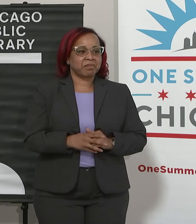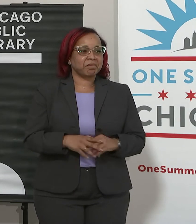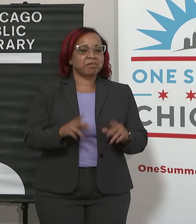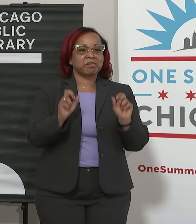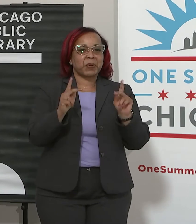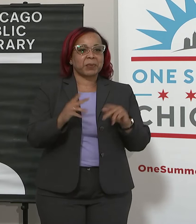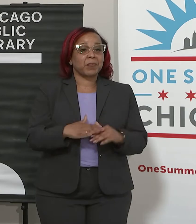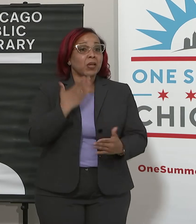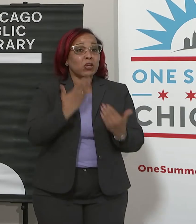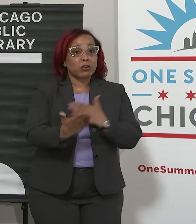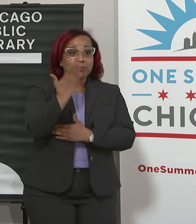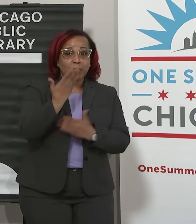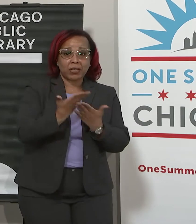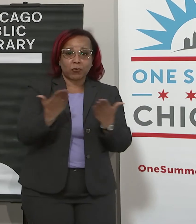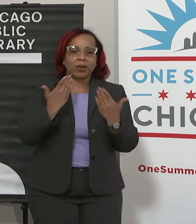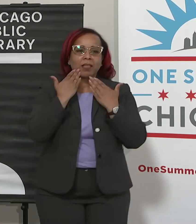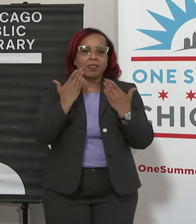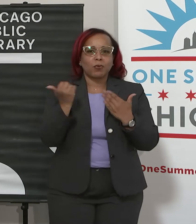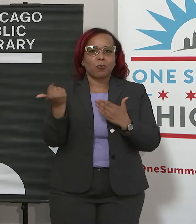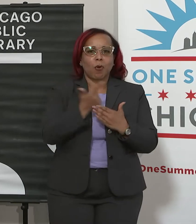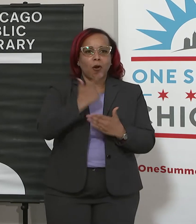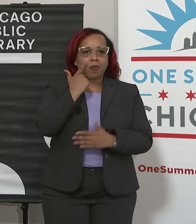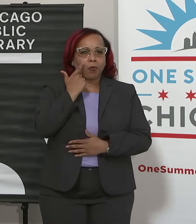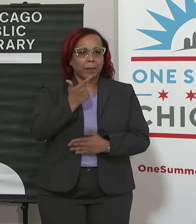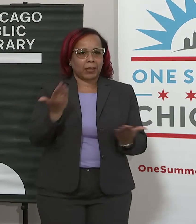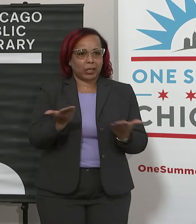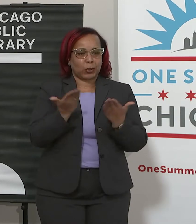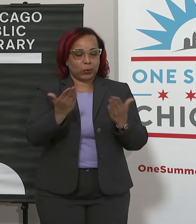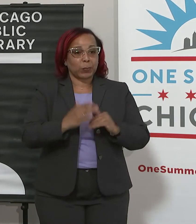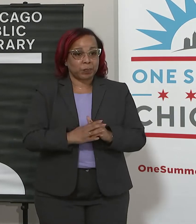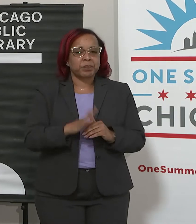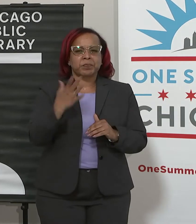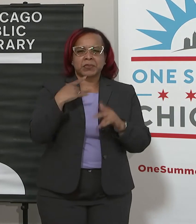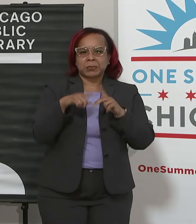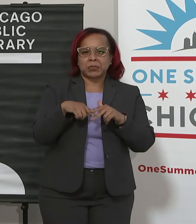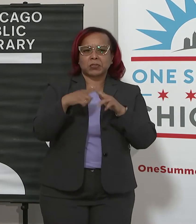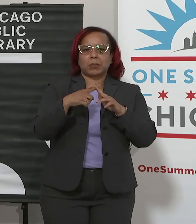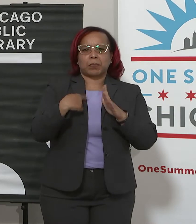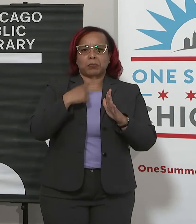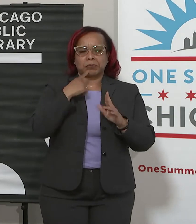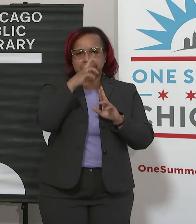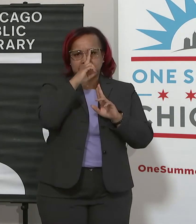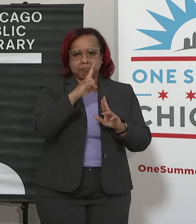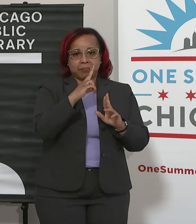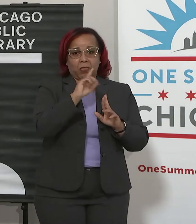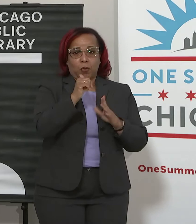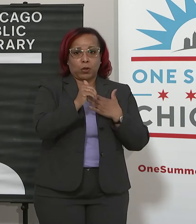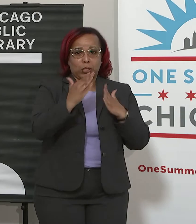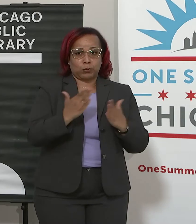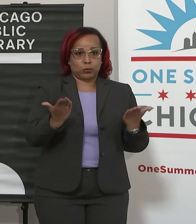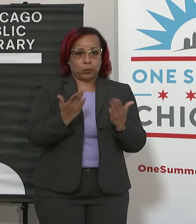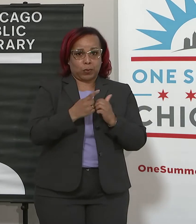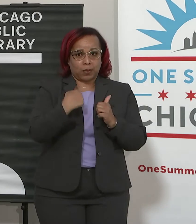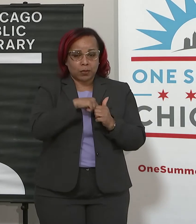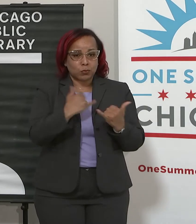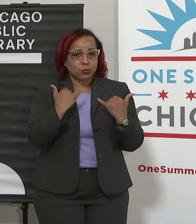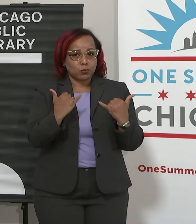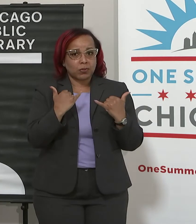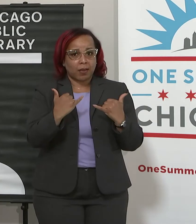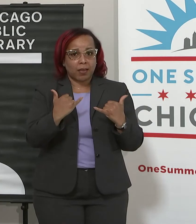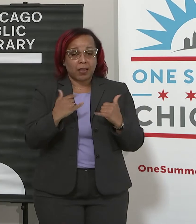Okay. All right, good morning, everyone, and thank you all for being here. Let me start by acknowledging the other leaders who are here with us